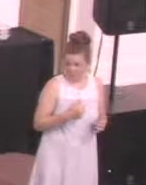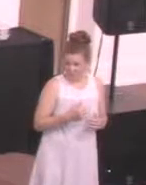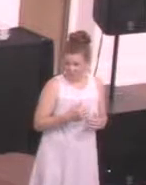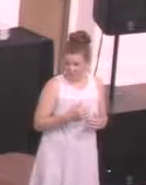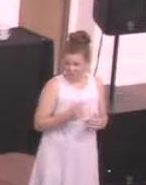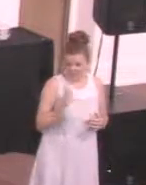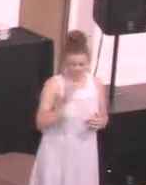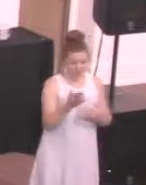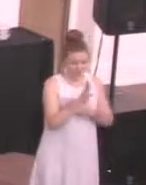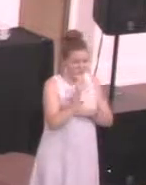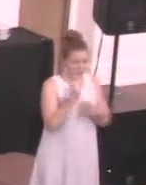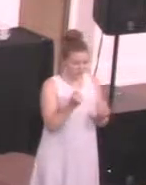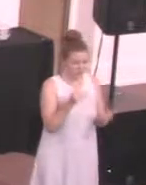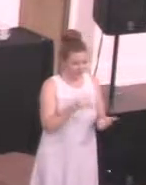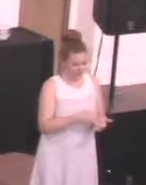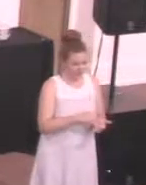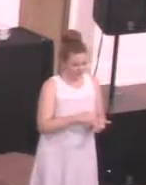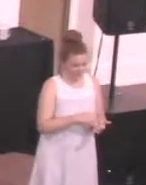He'll do it again.